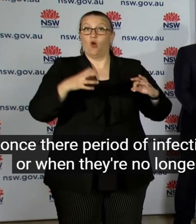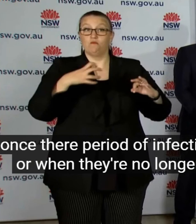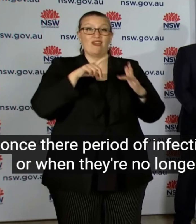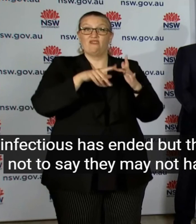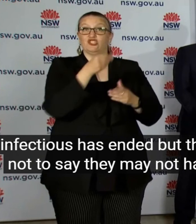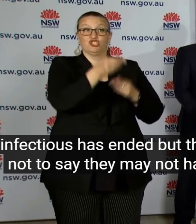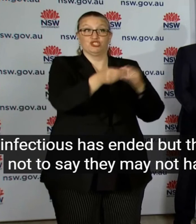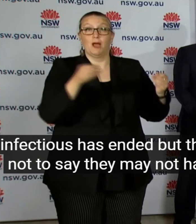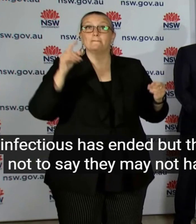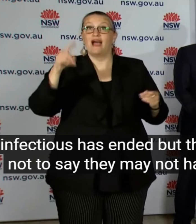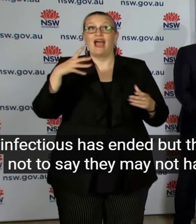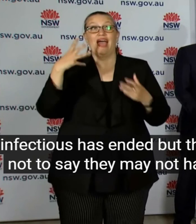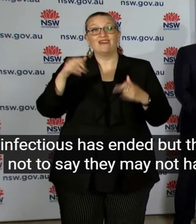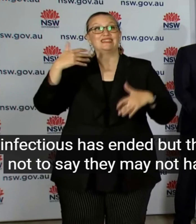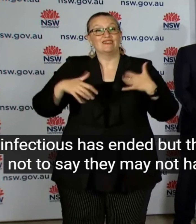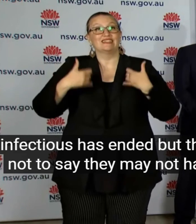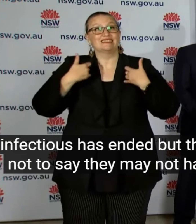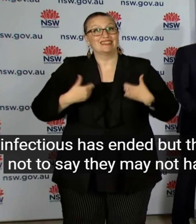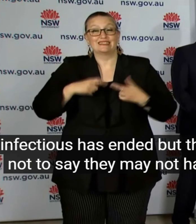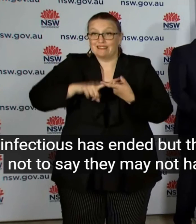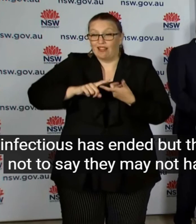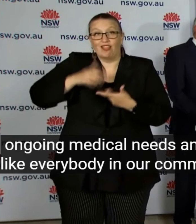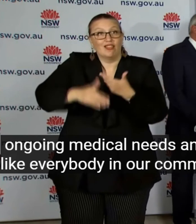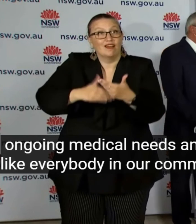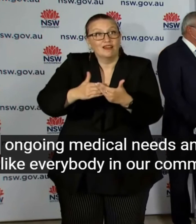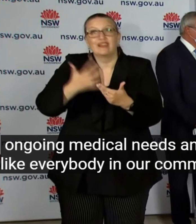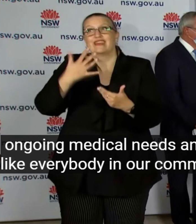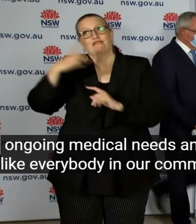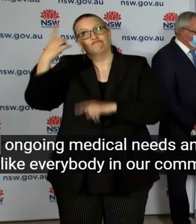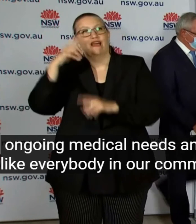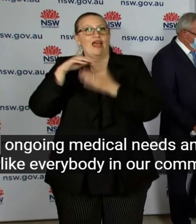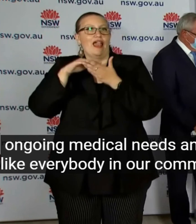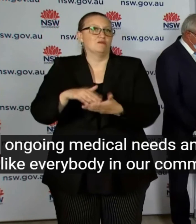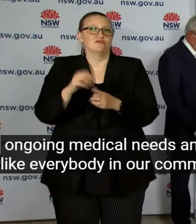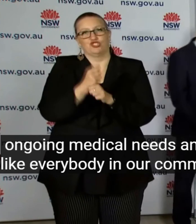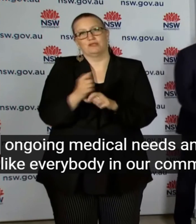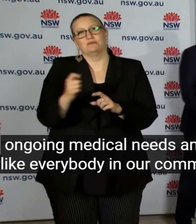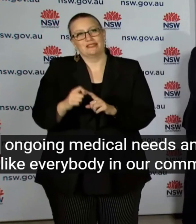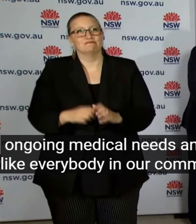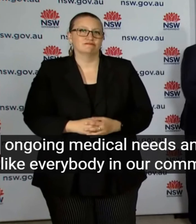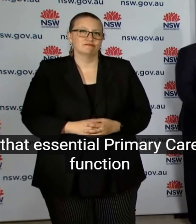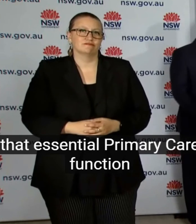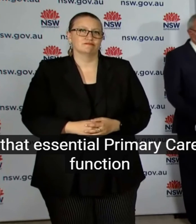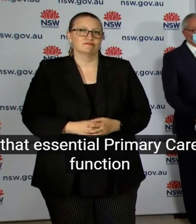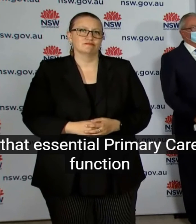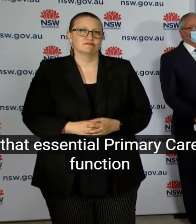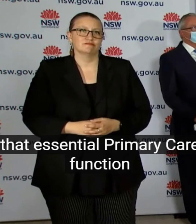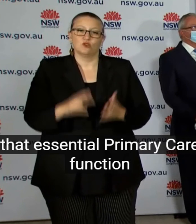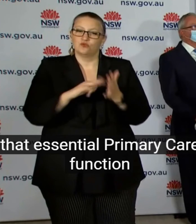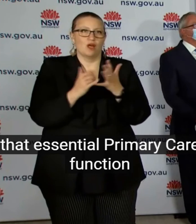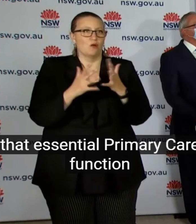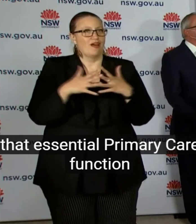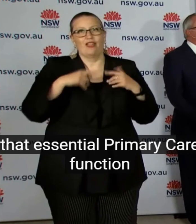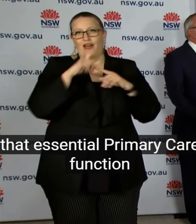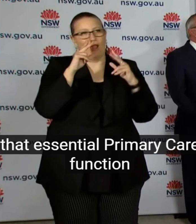say they may not have ongoing medical needs. And for like everybody in our community, that essential primary care function